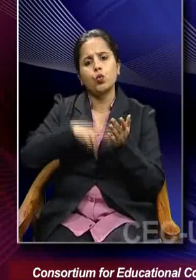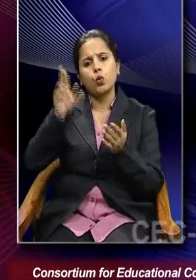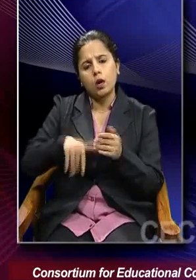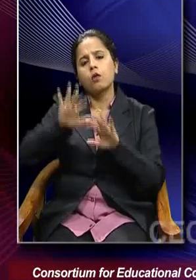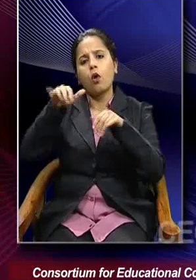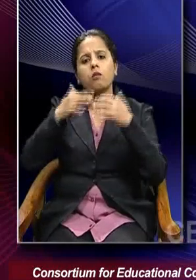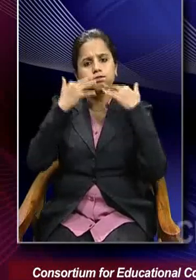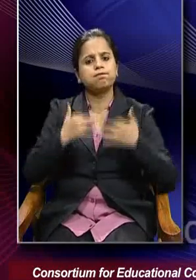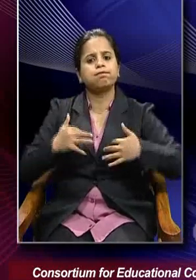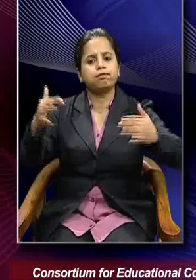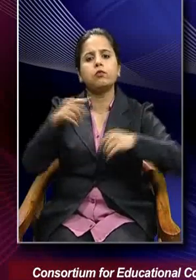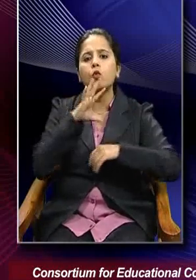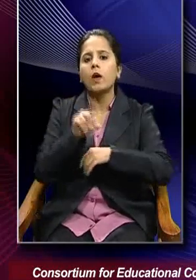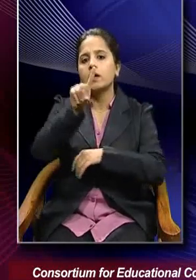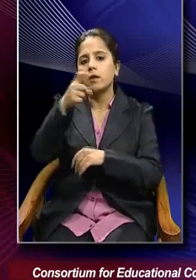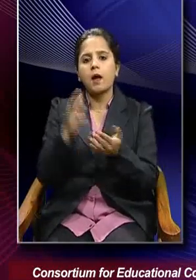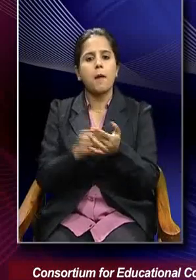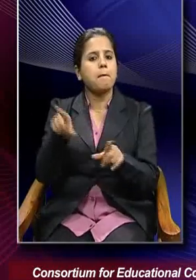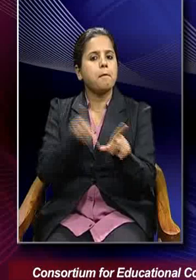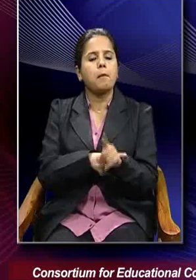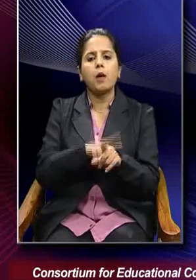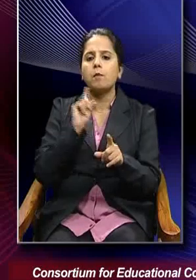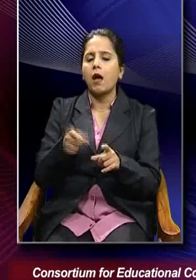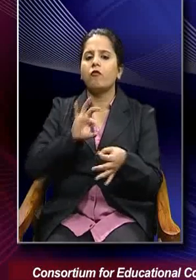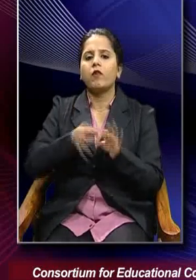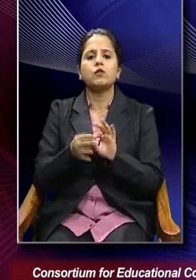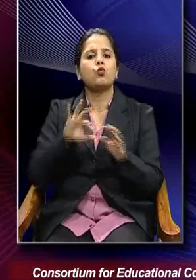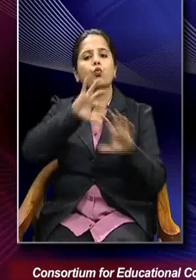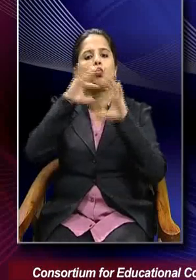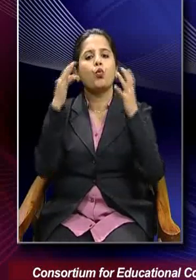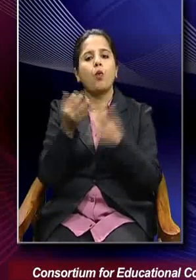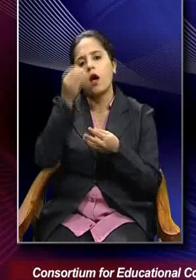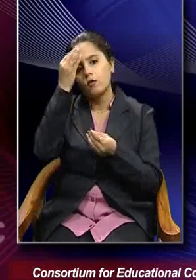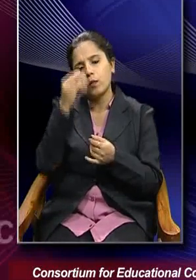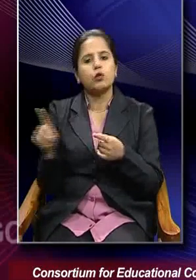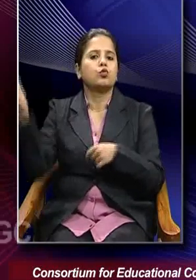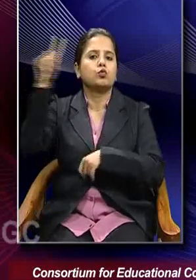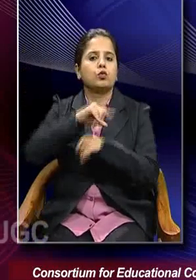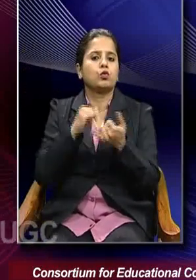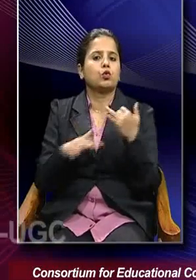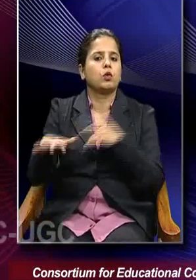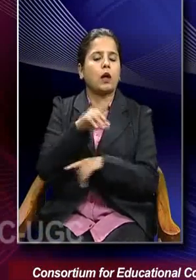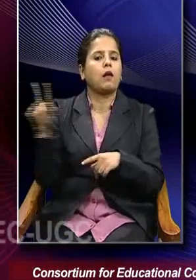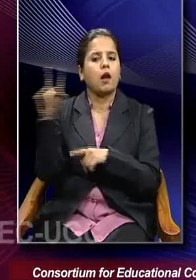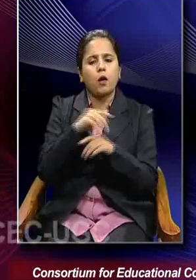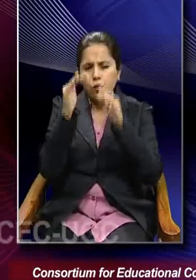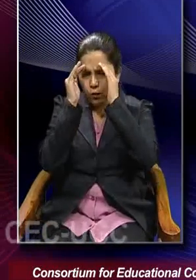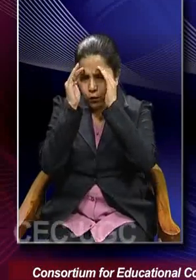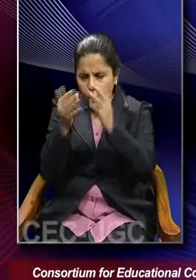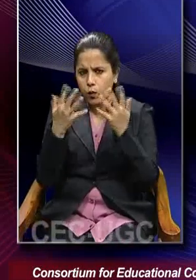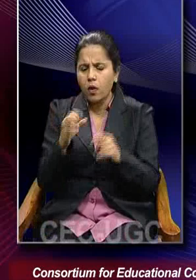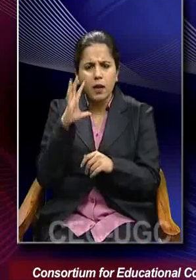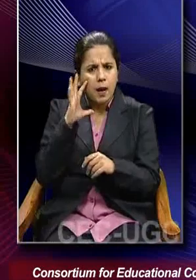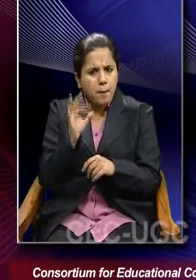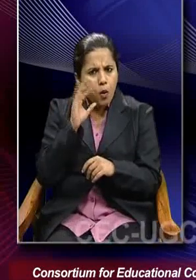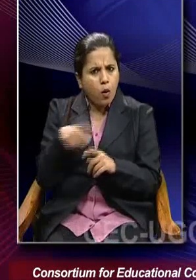to declare 17th May as World Information Society Day to focus on the importance